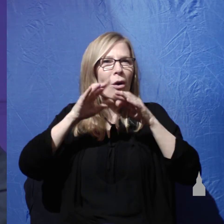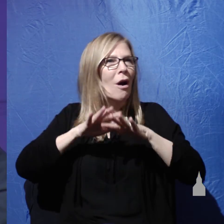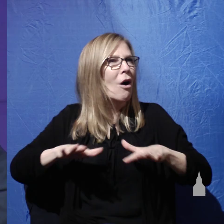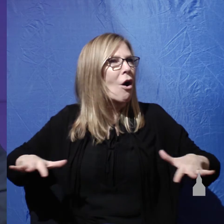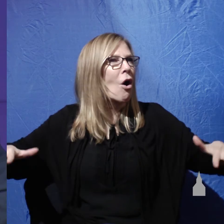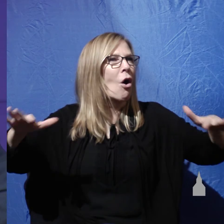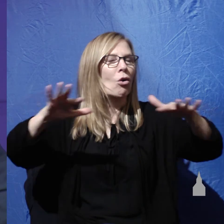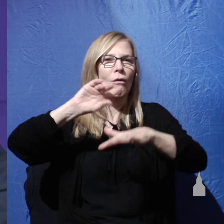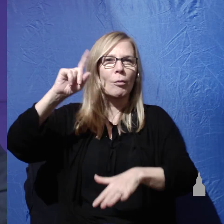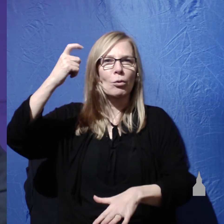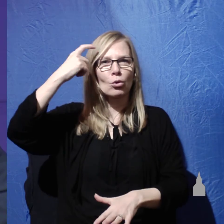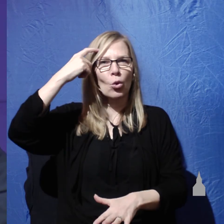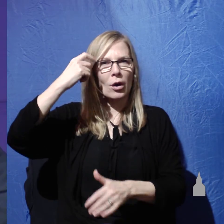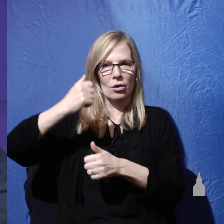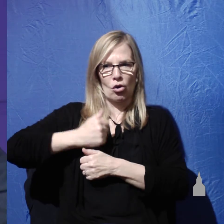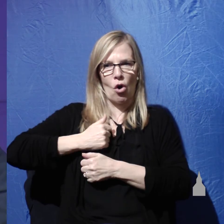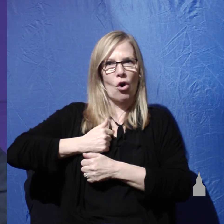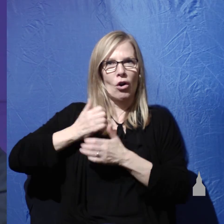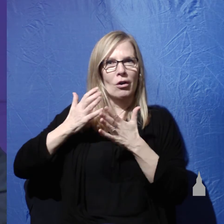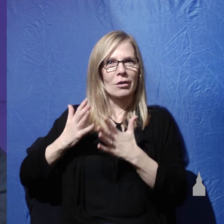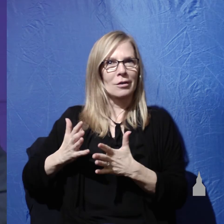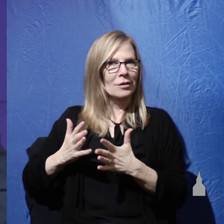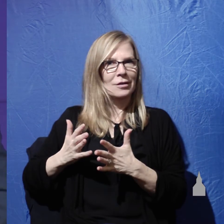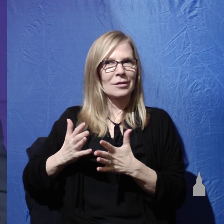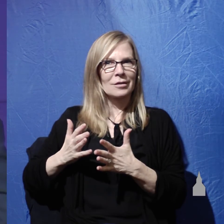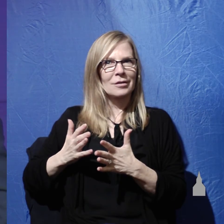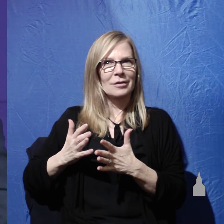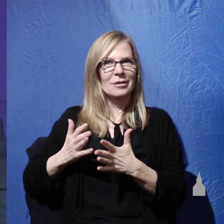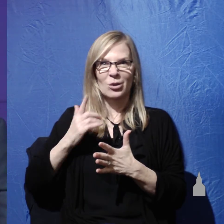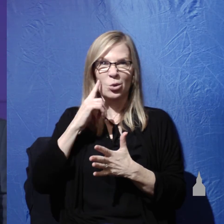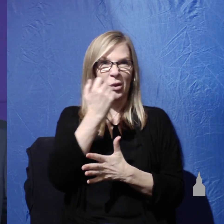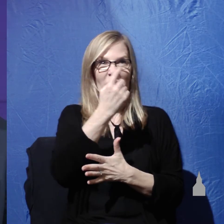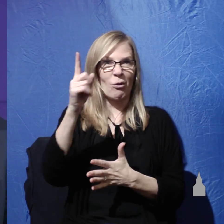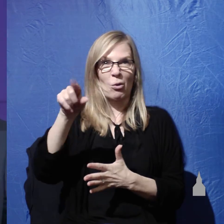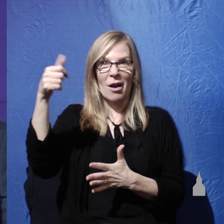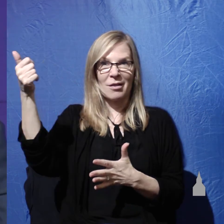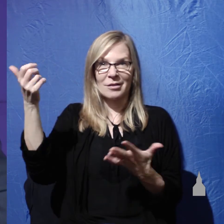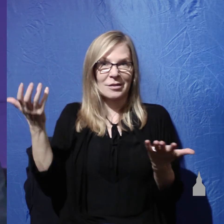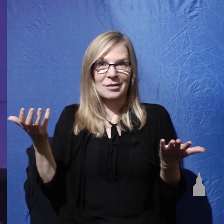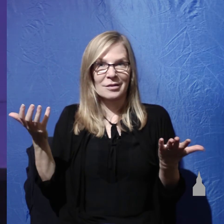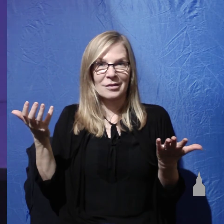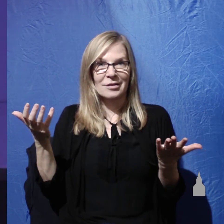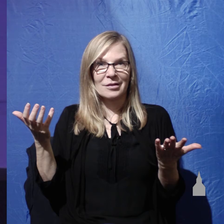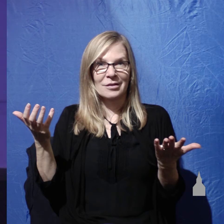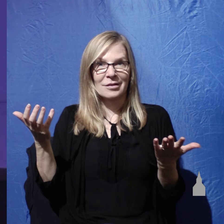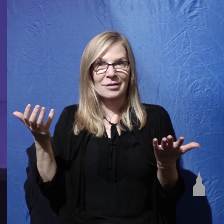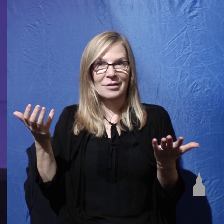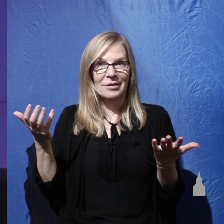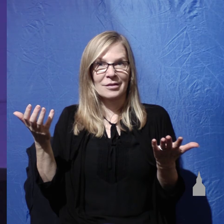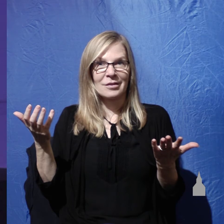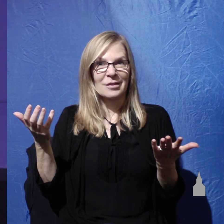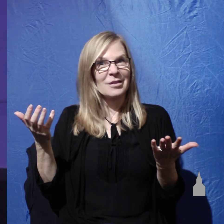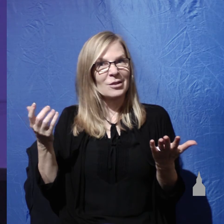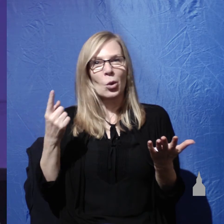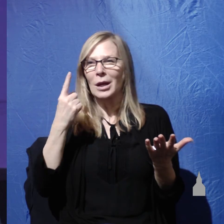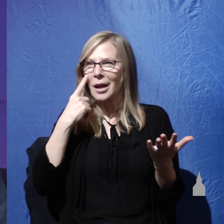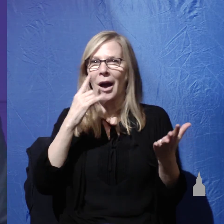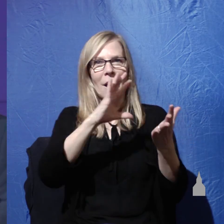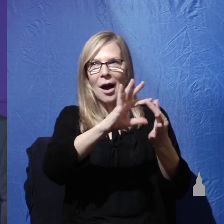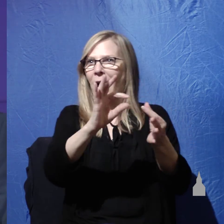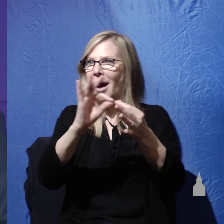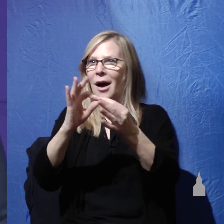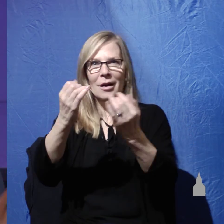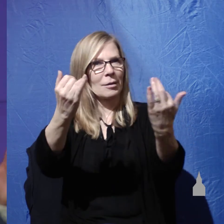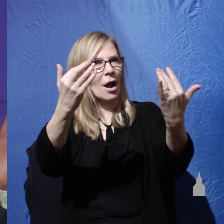whole Praetorian Guard. That's the elite Roman Guard, and to everyone else. You see, in addition to witnessing to all who came to